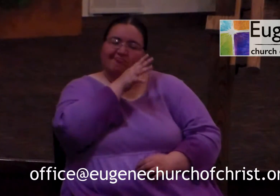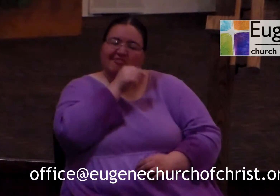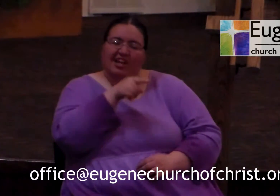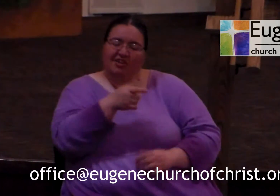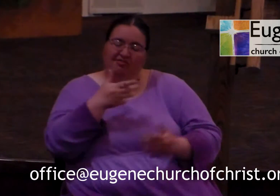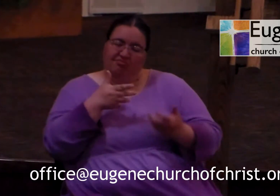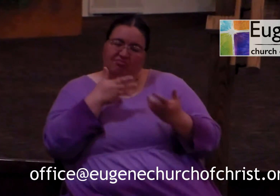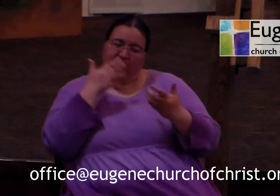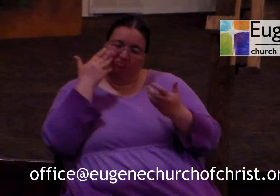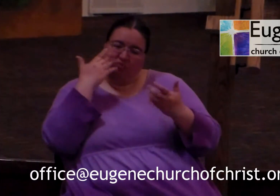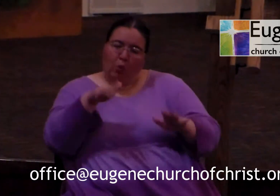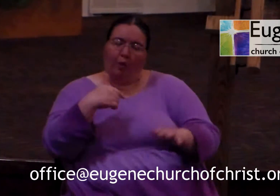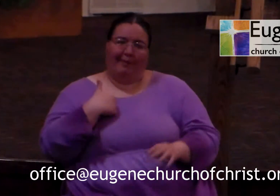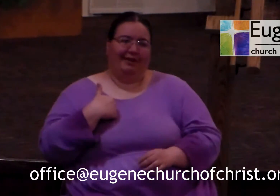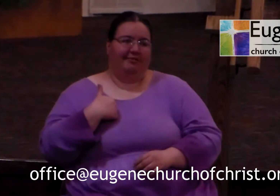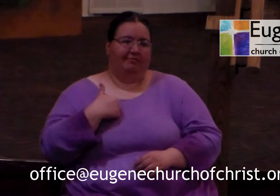You are going to deny.